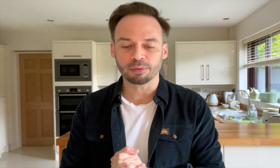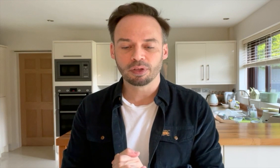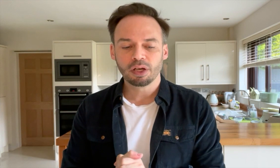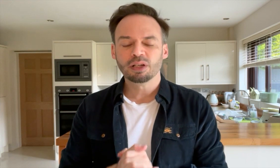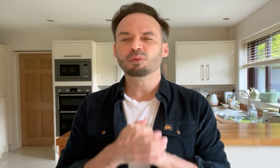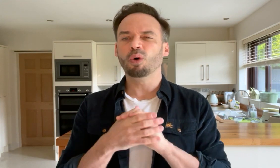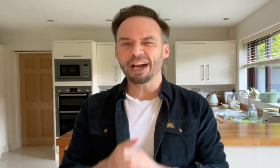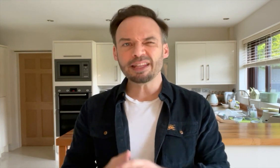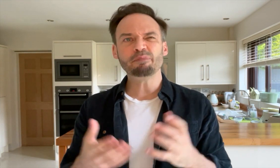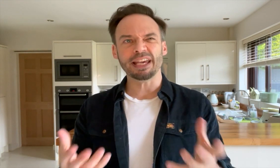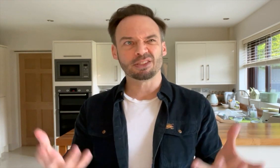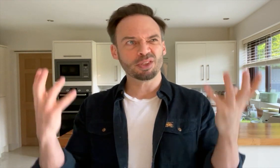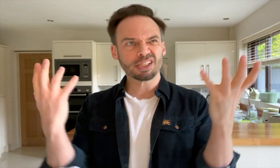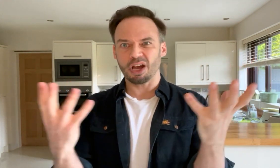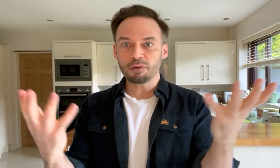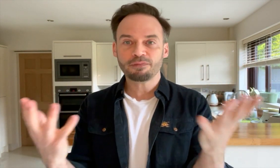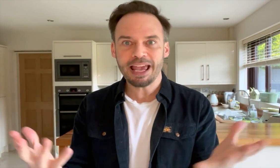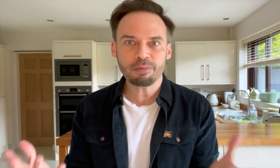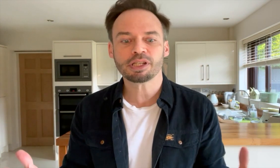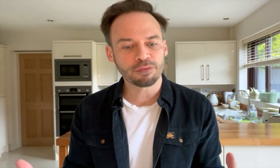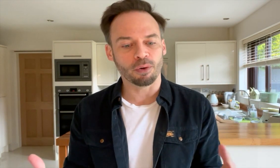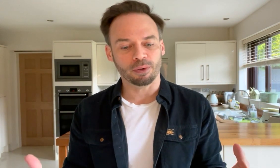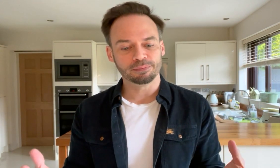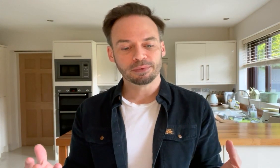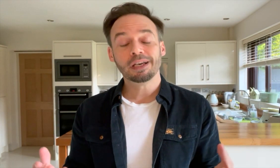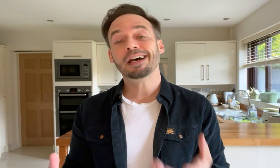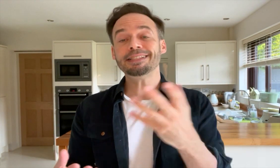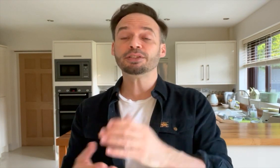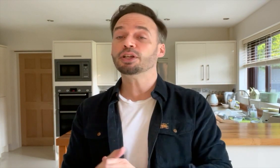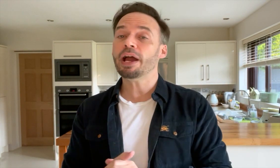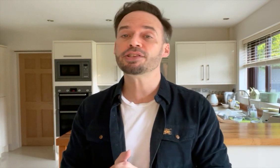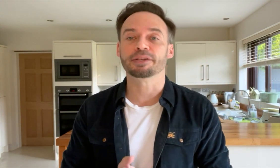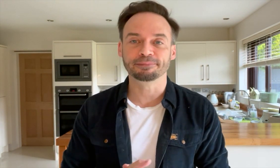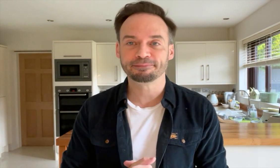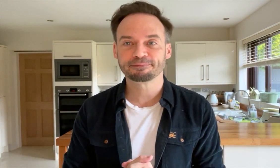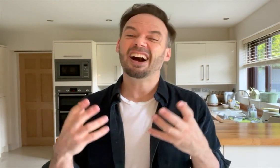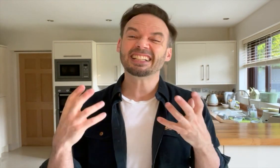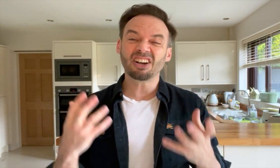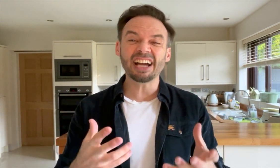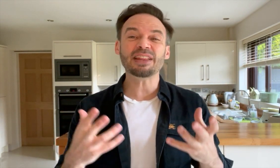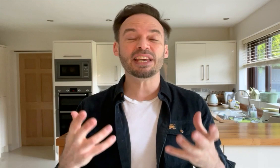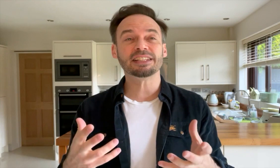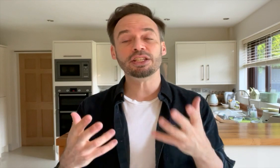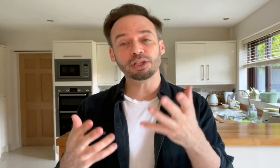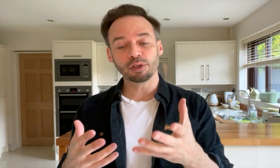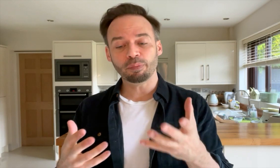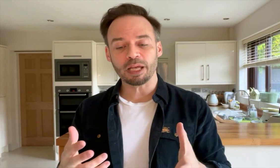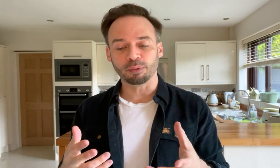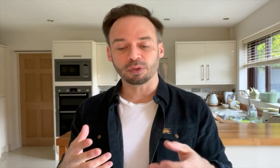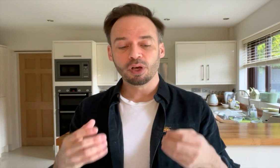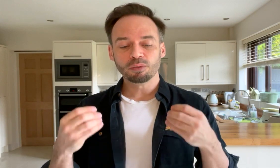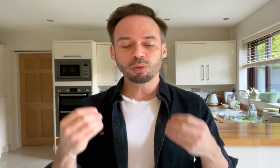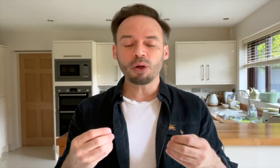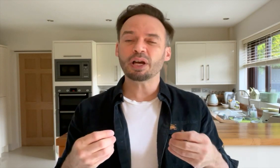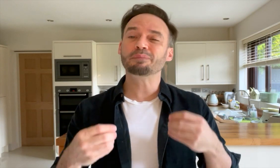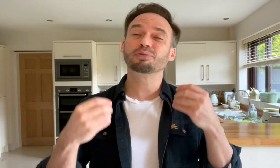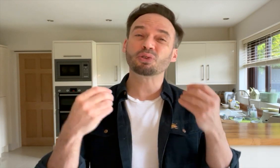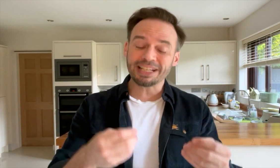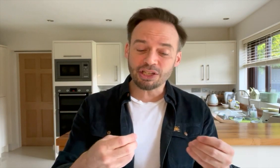why are the beatles so famous for and it's a good question i kind of think that young people won't appreciate